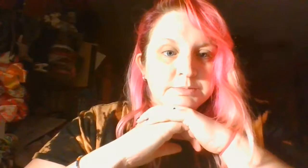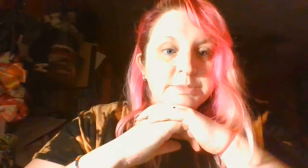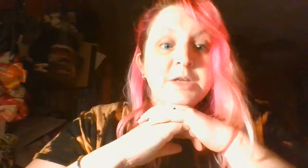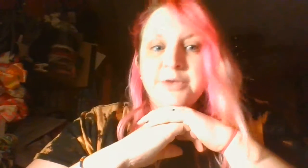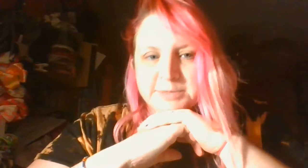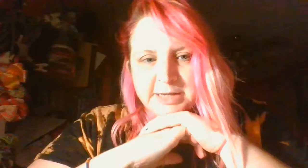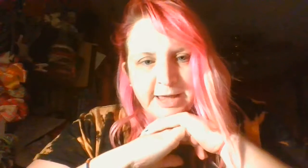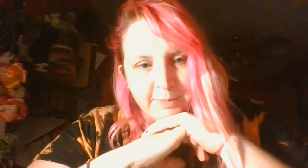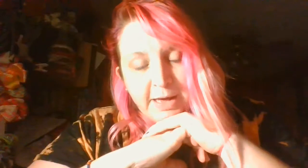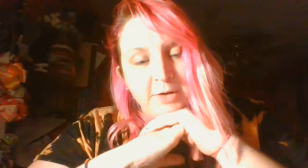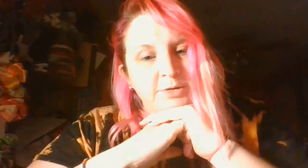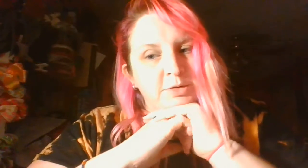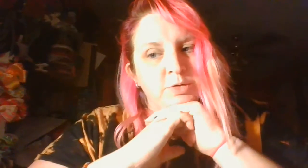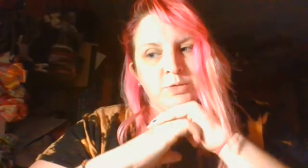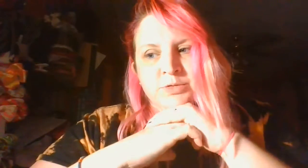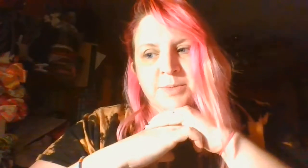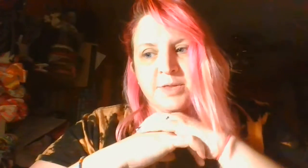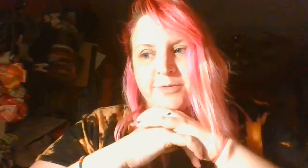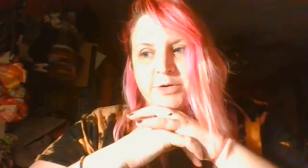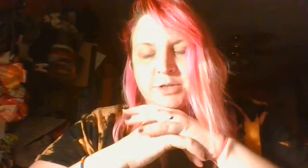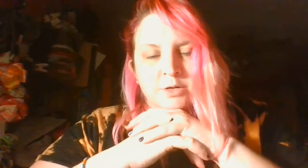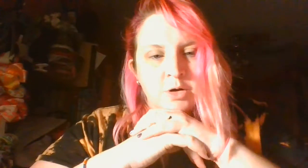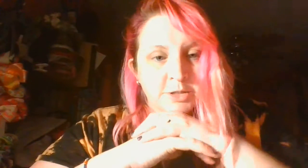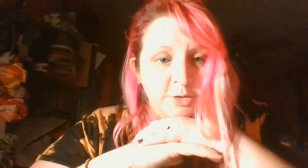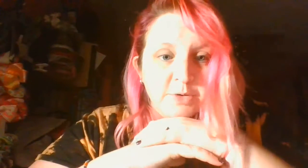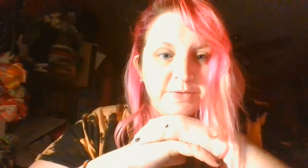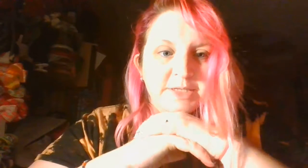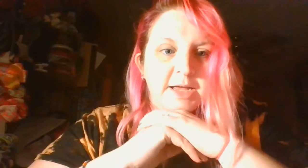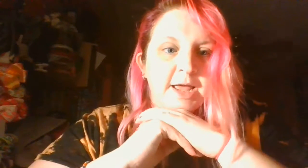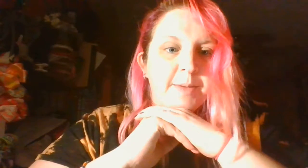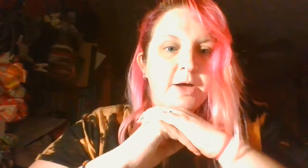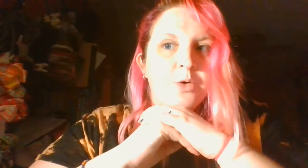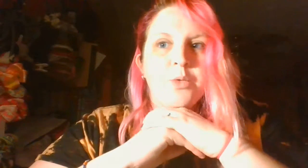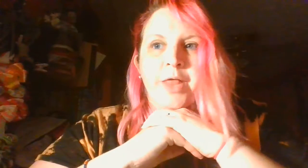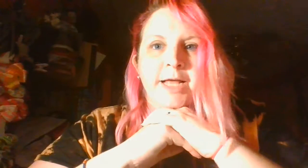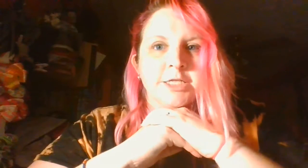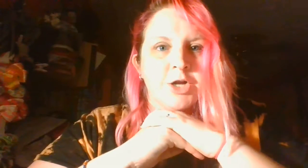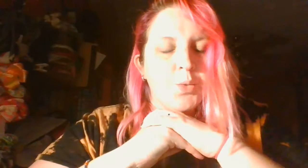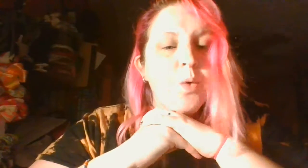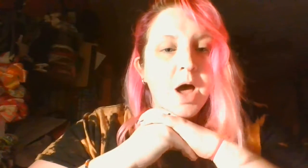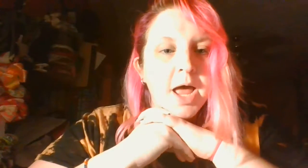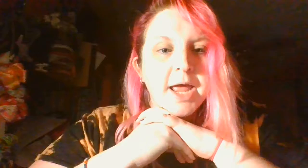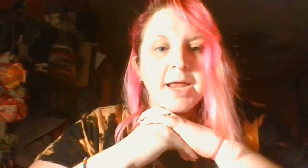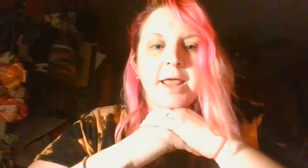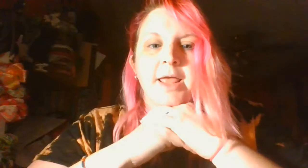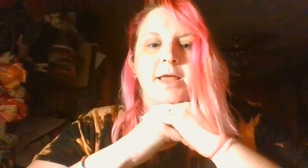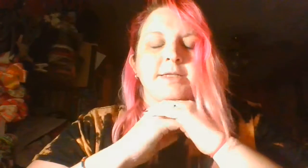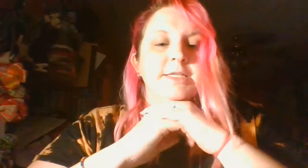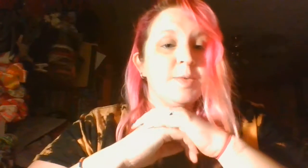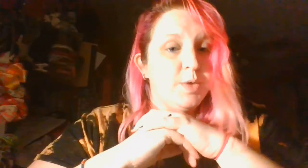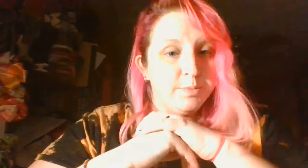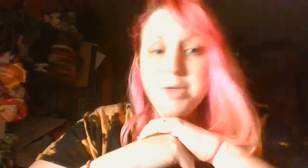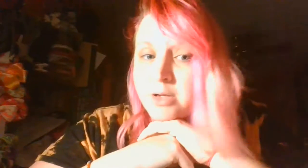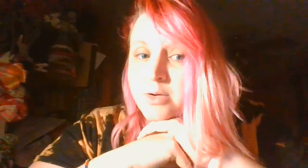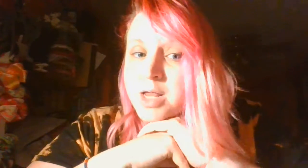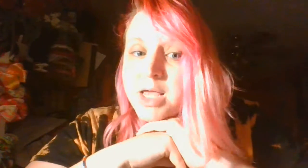the films that came out. Some of the first cartoon movies that came out were like Snow White and Sleeping Beauty